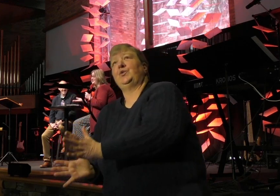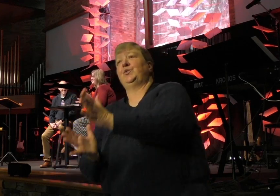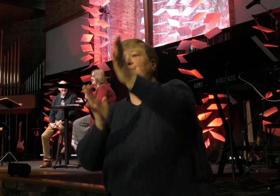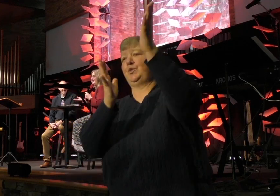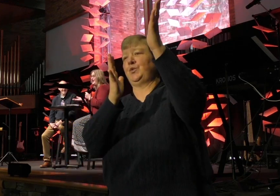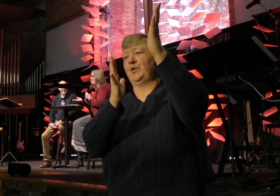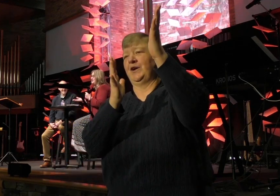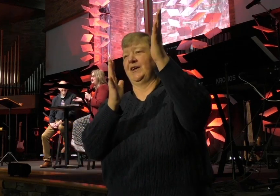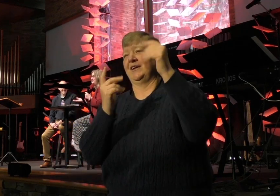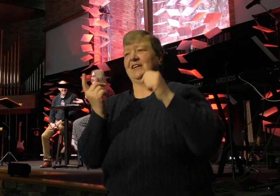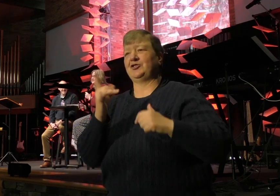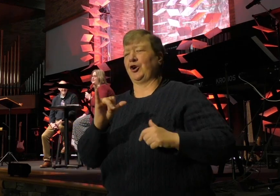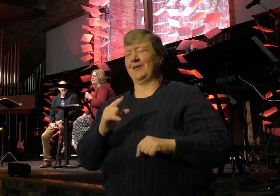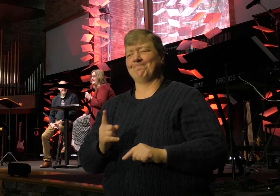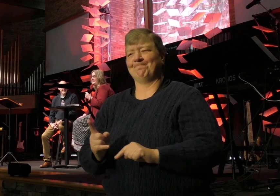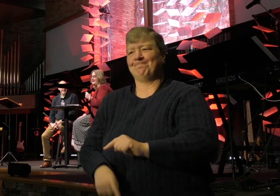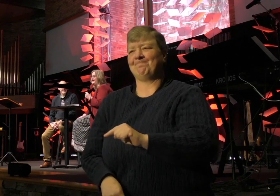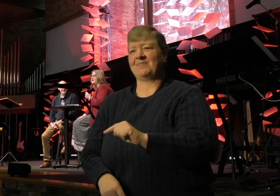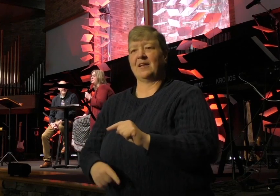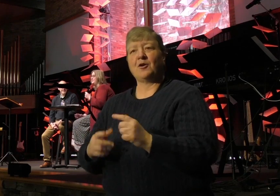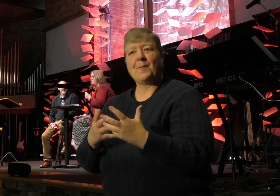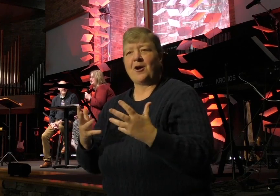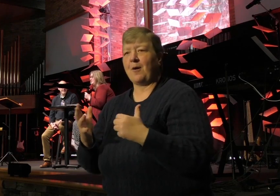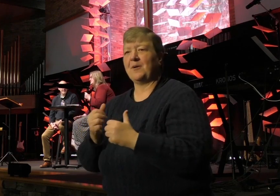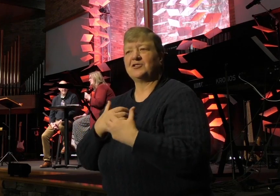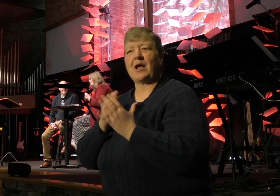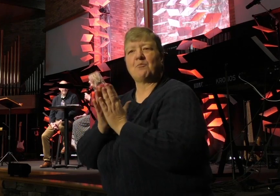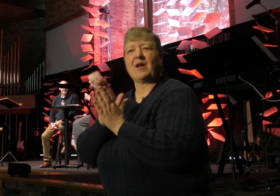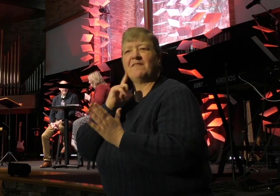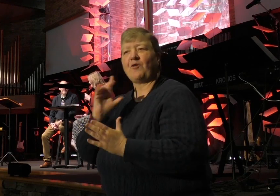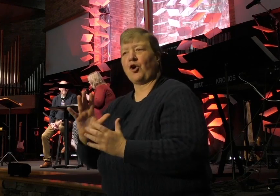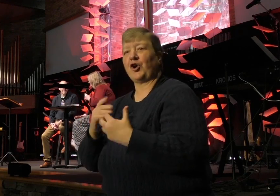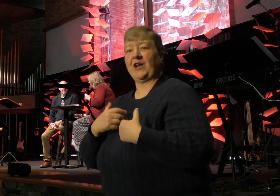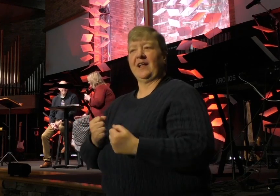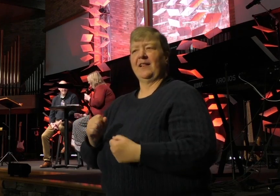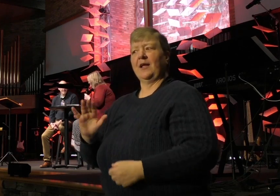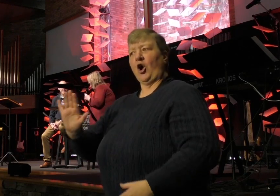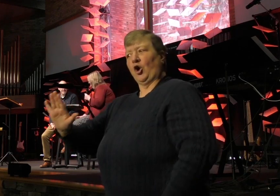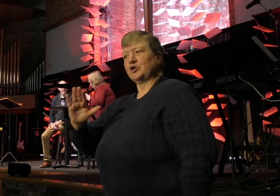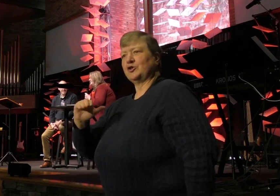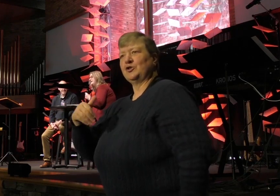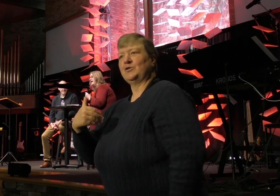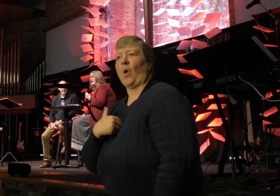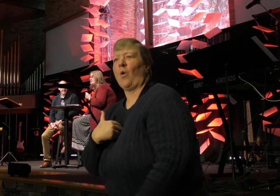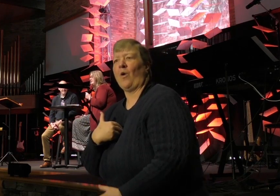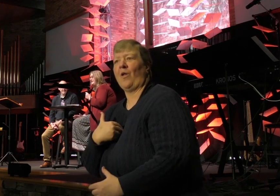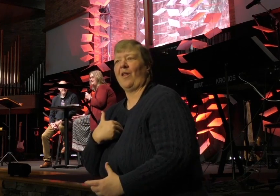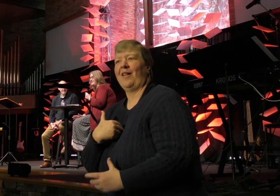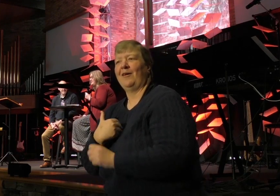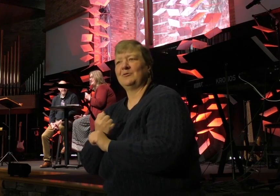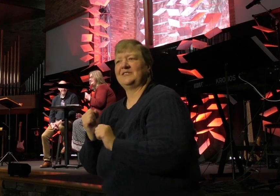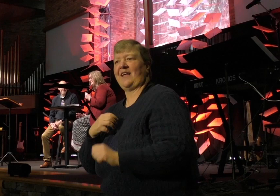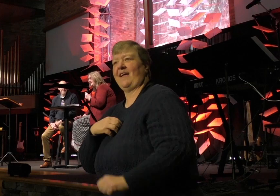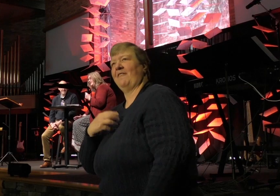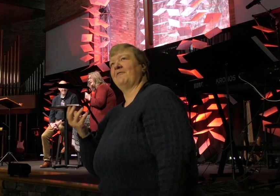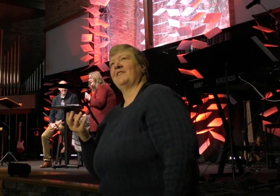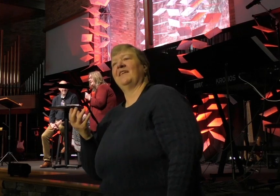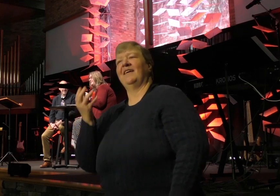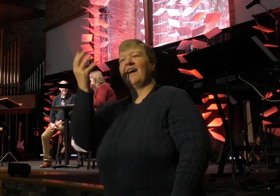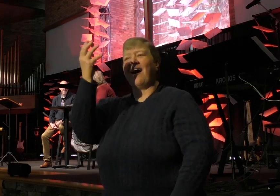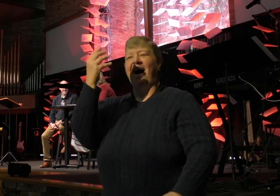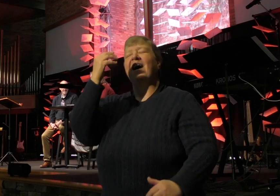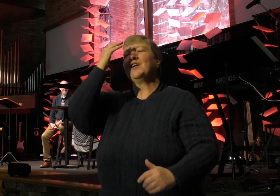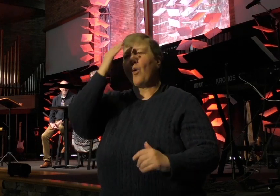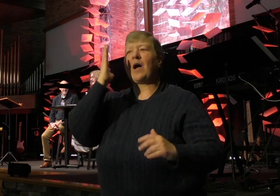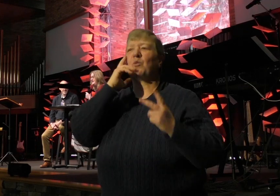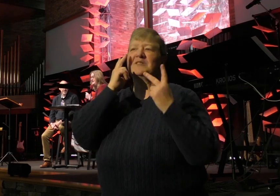on earth, no matter how much I prayed for her healing. But it was her soul that was saved, and that was amazing. I'm relieved that I'm going to see her again.